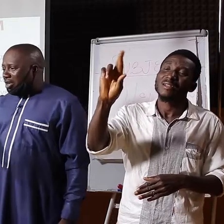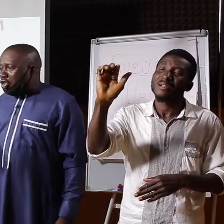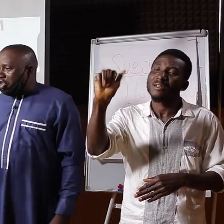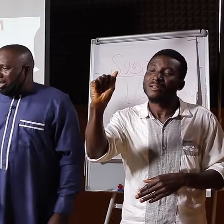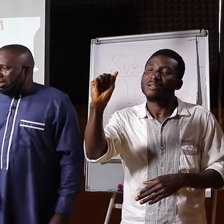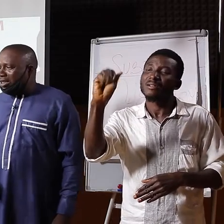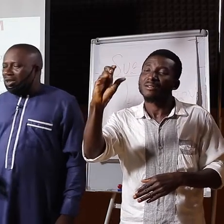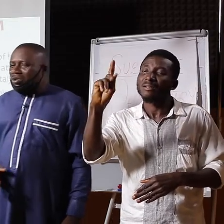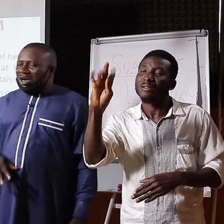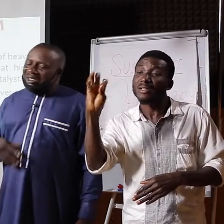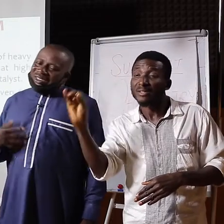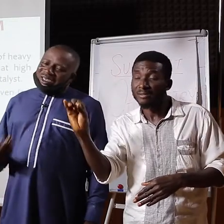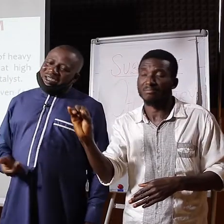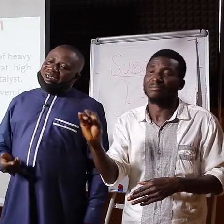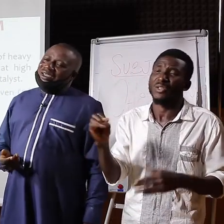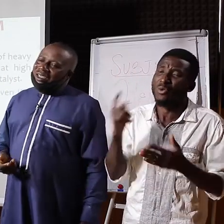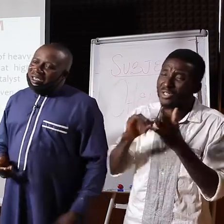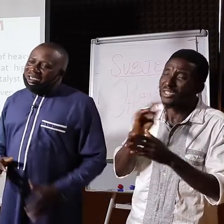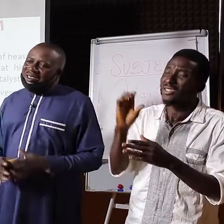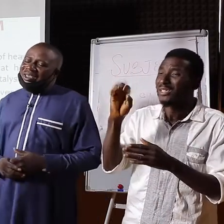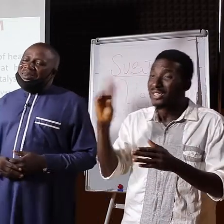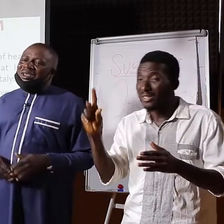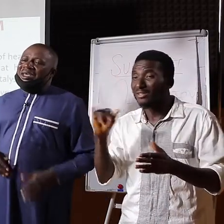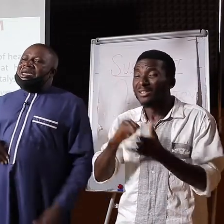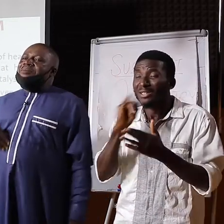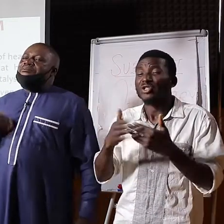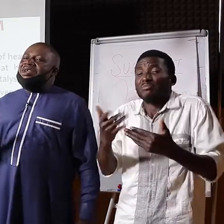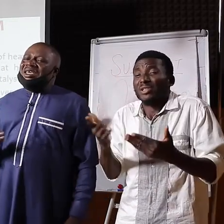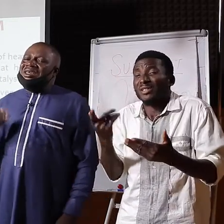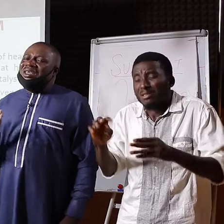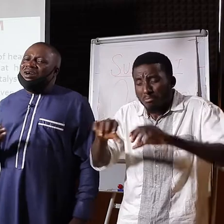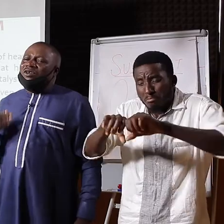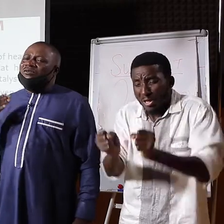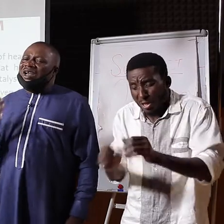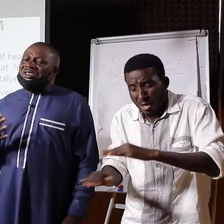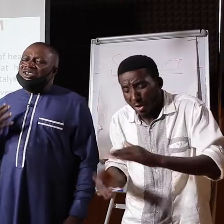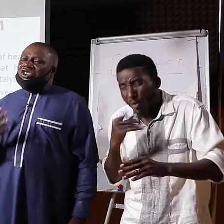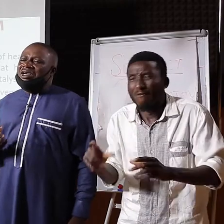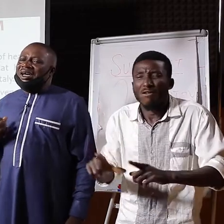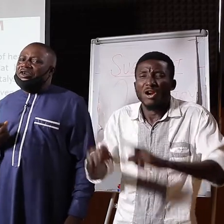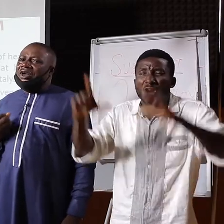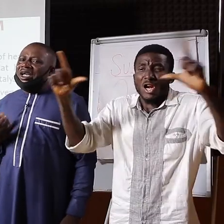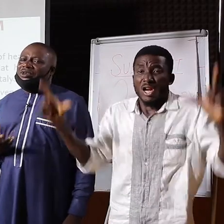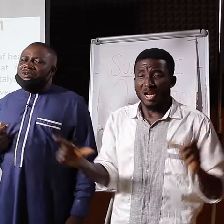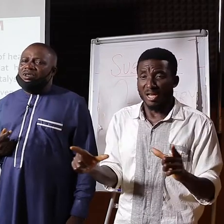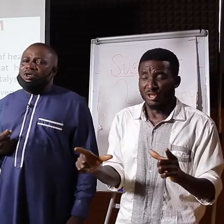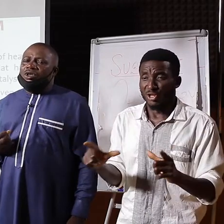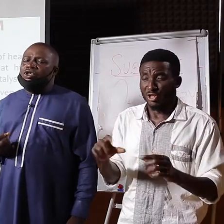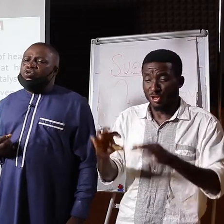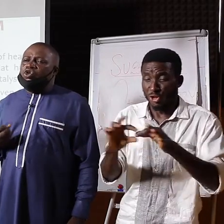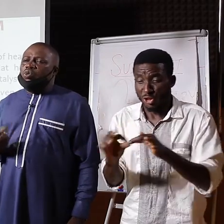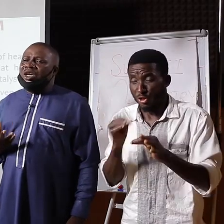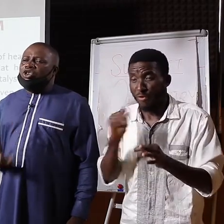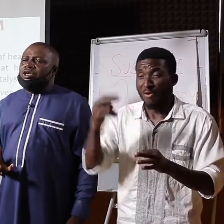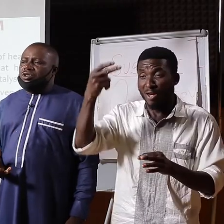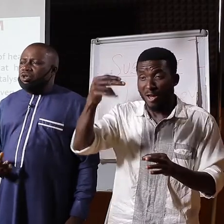out by the engineers. What is this cracking? It is simply the breaking down of larger chain hydrocarbons